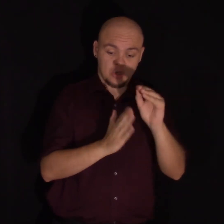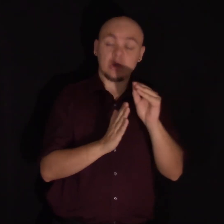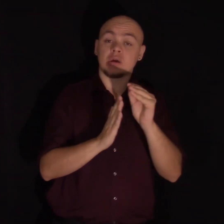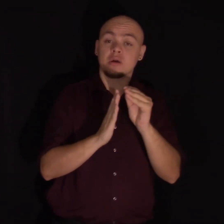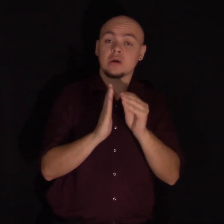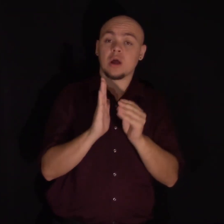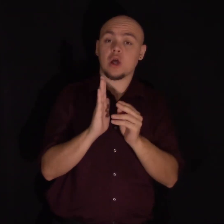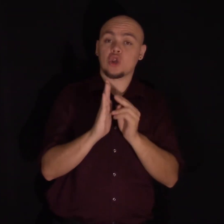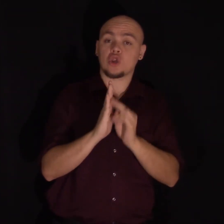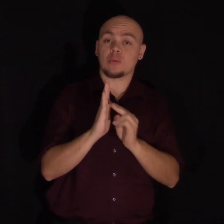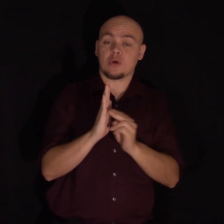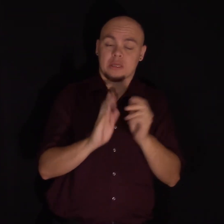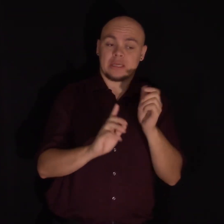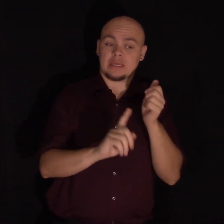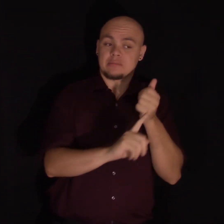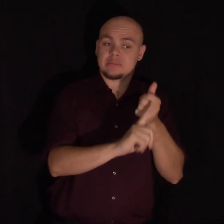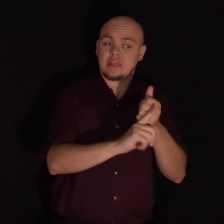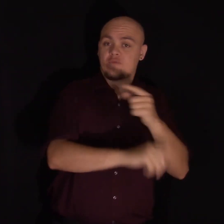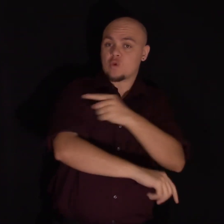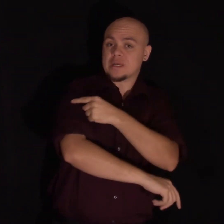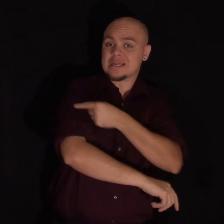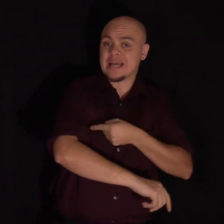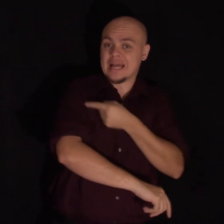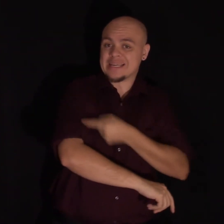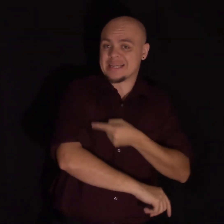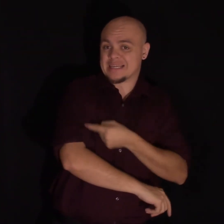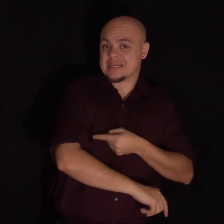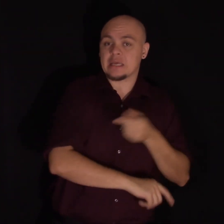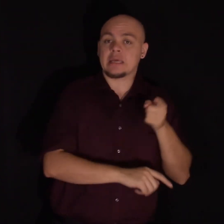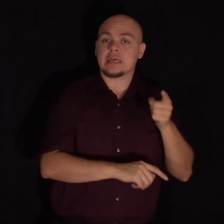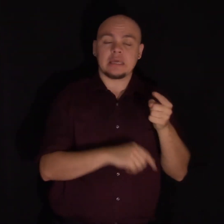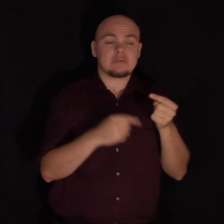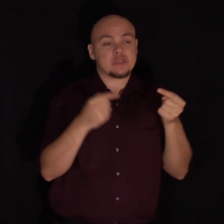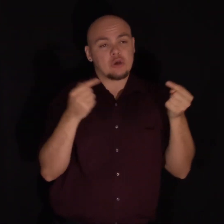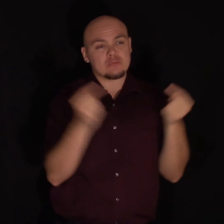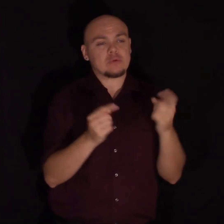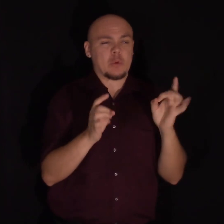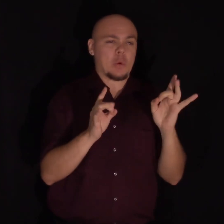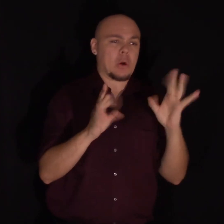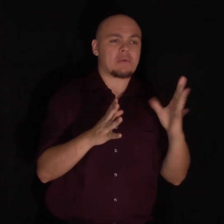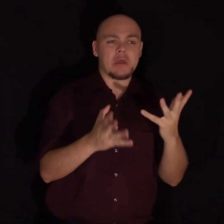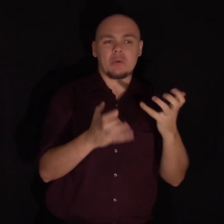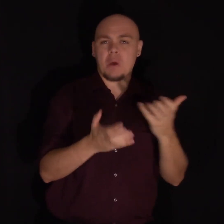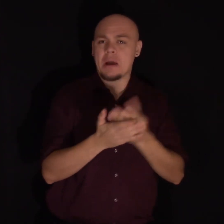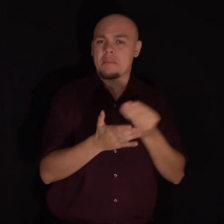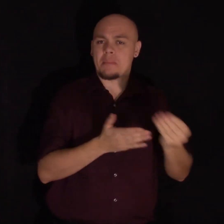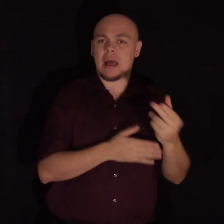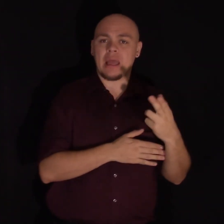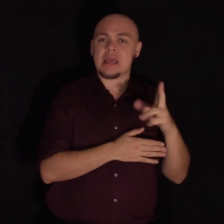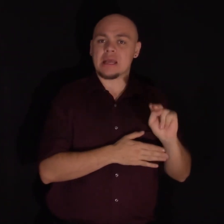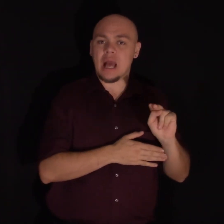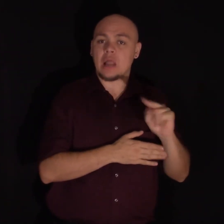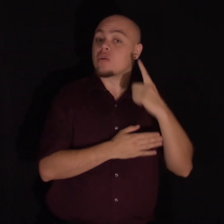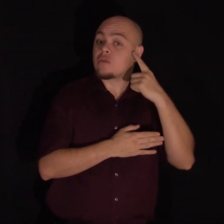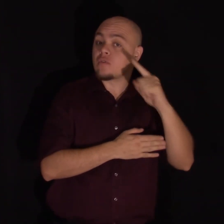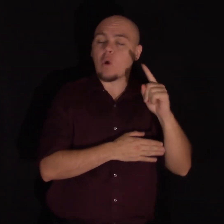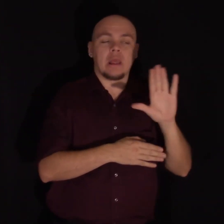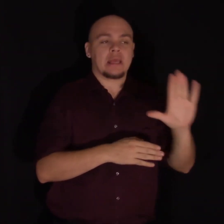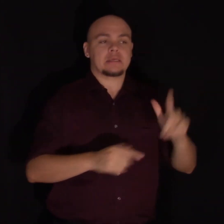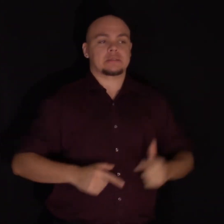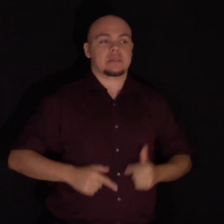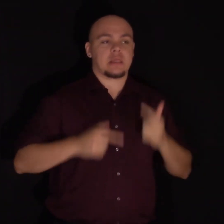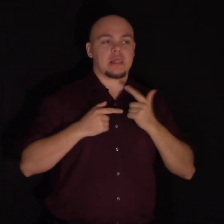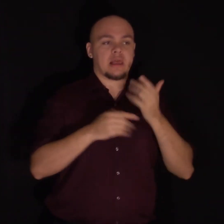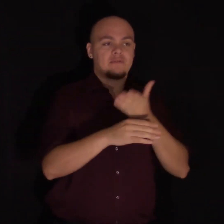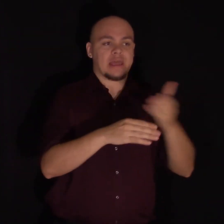was cutting himself. He said that he was in agony and wanted to get a gun so he could end his life. I didn't know about